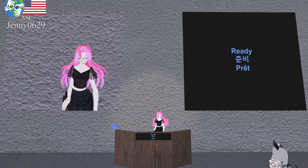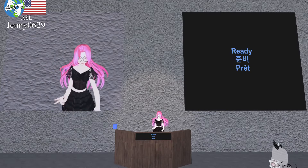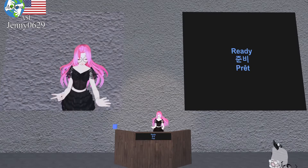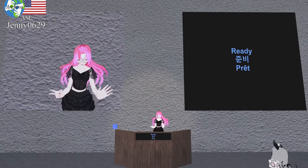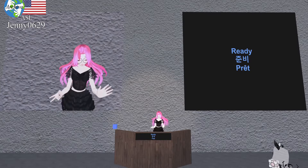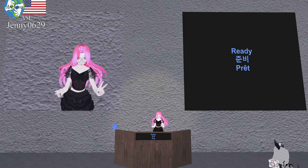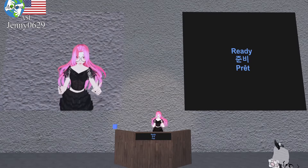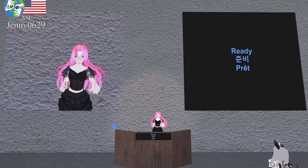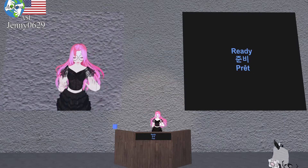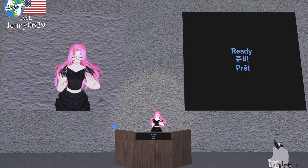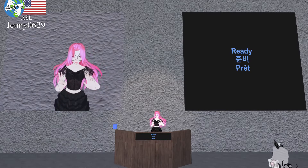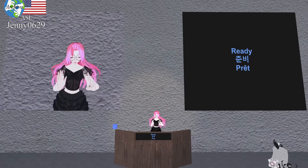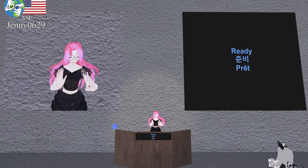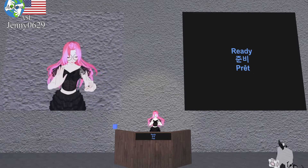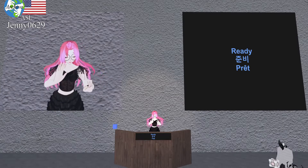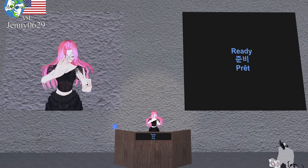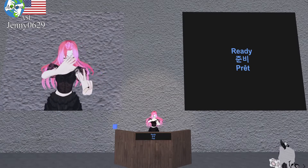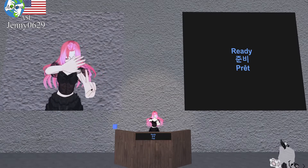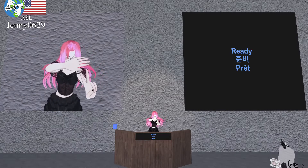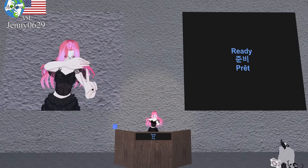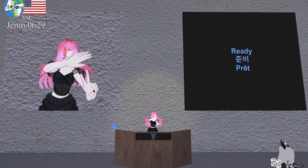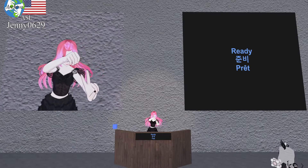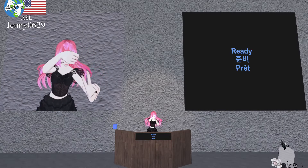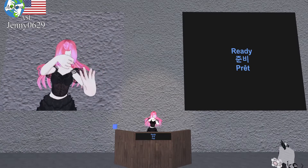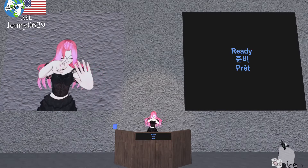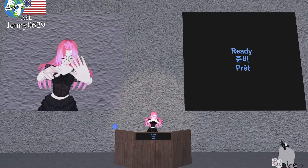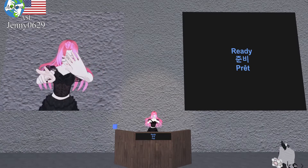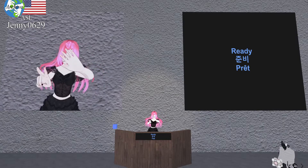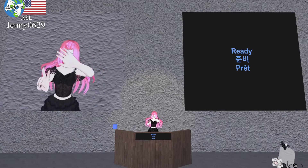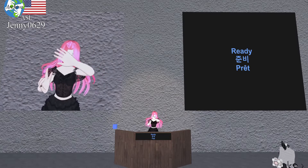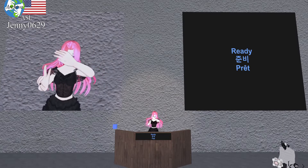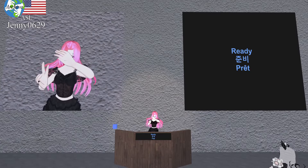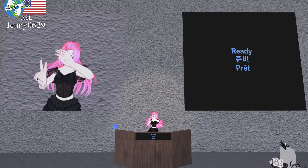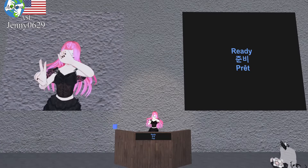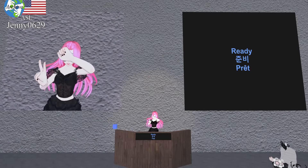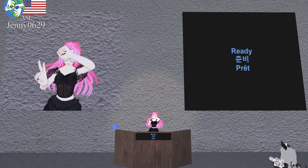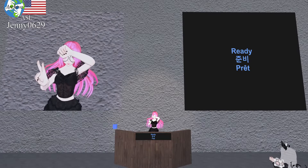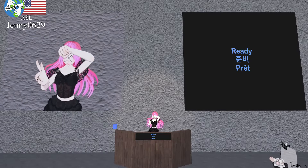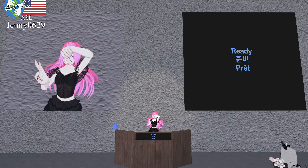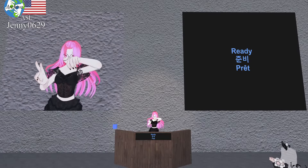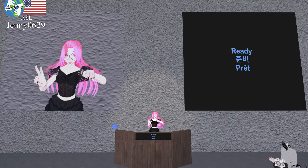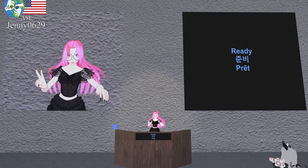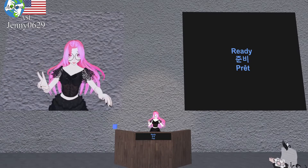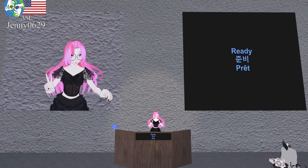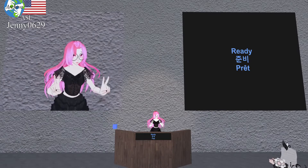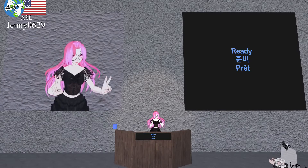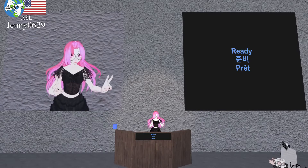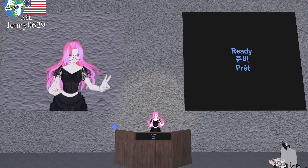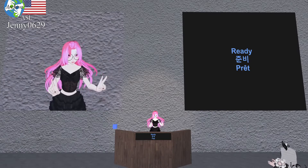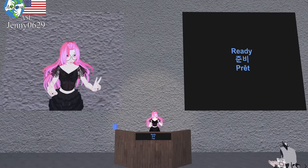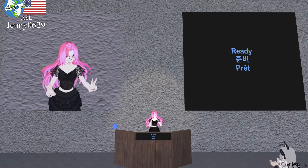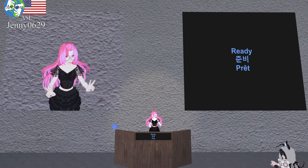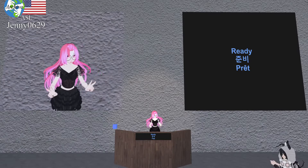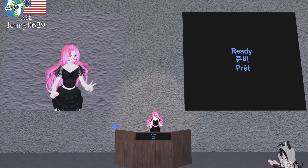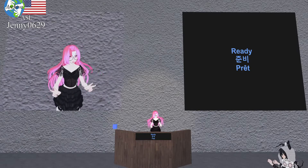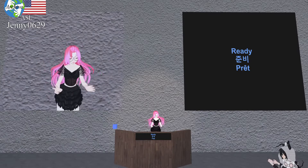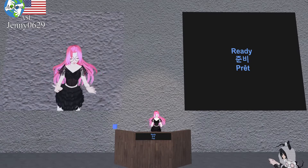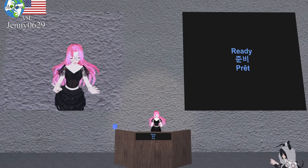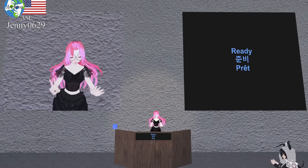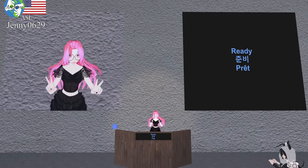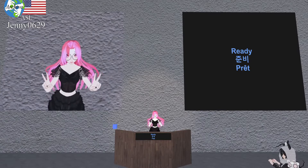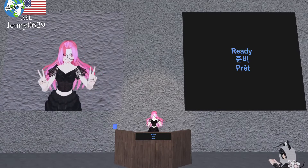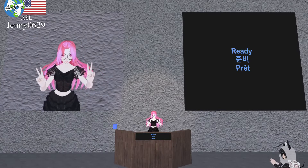So this one red, there are variations. Both of them are used that hand. So if you don't know what that is, that's the fingers that you